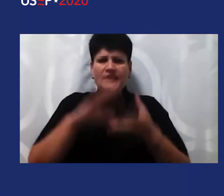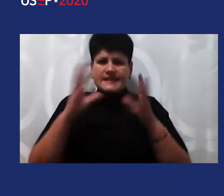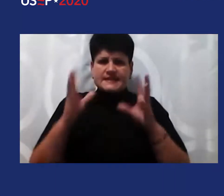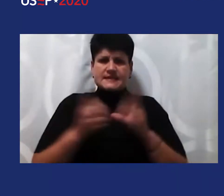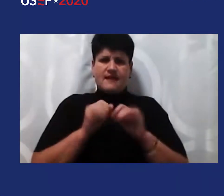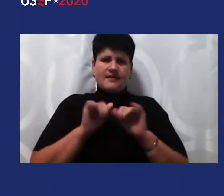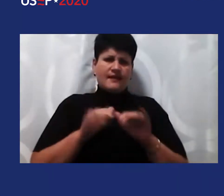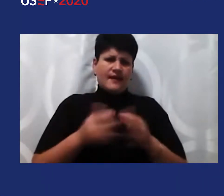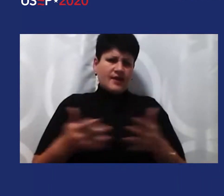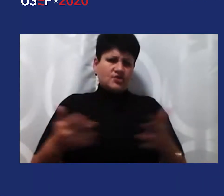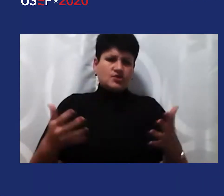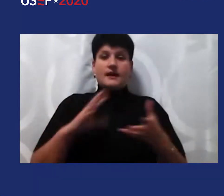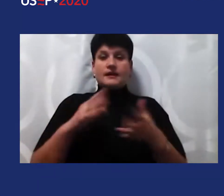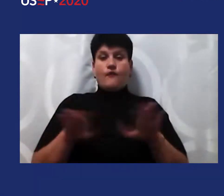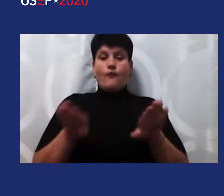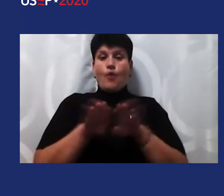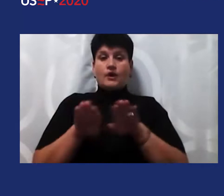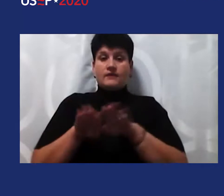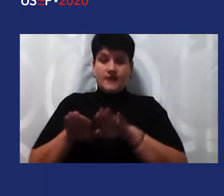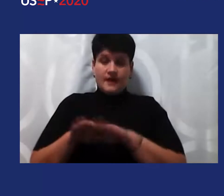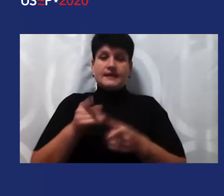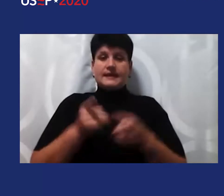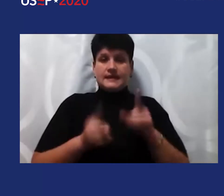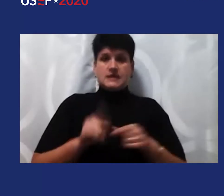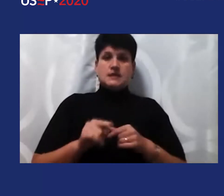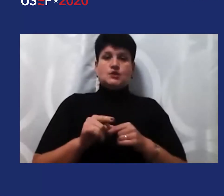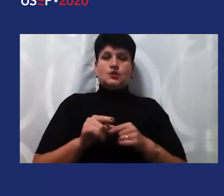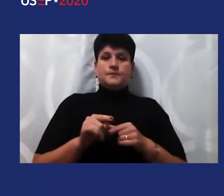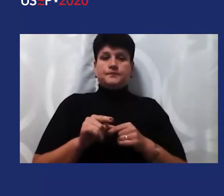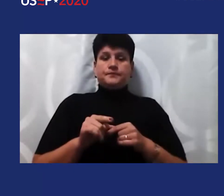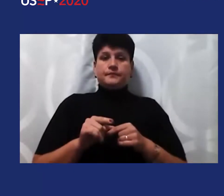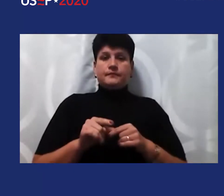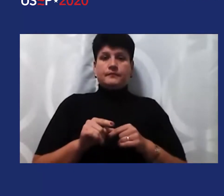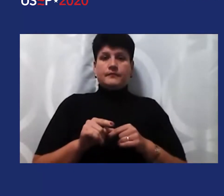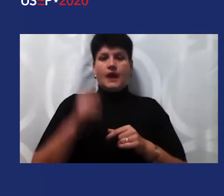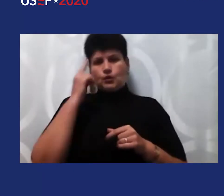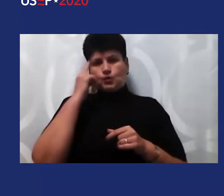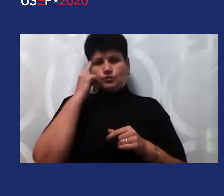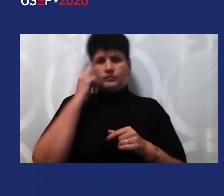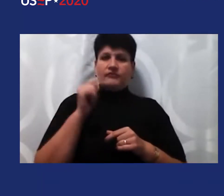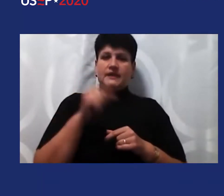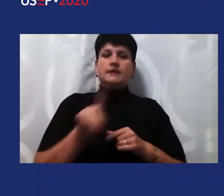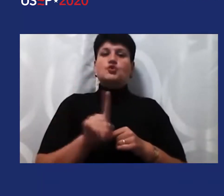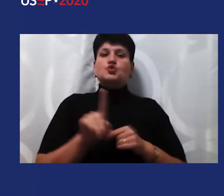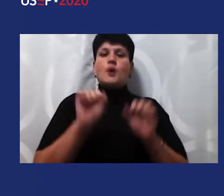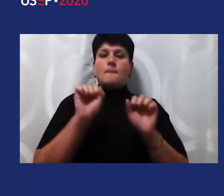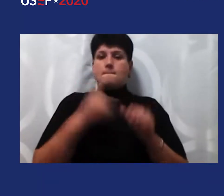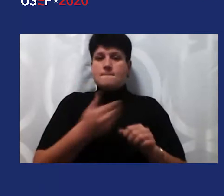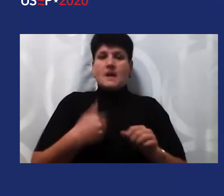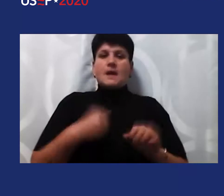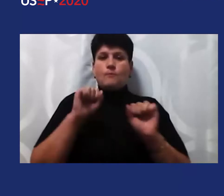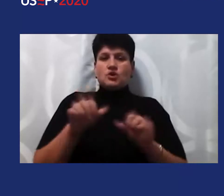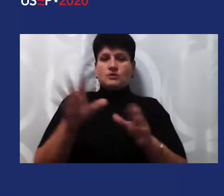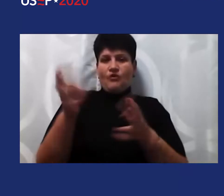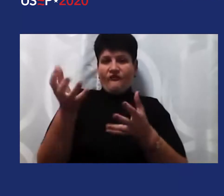with us tonight are very well educated and informed in the field